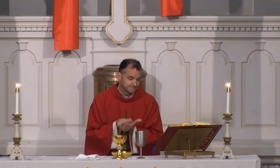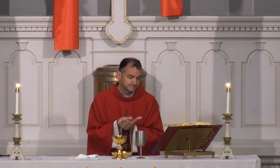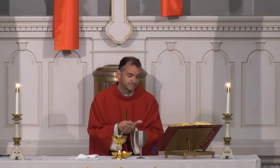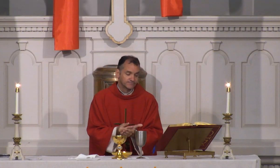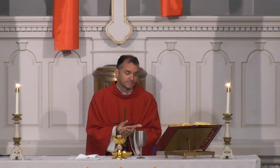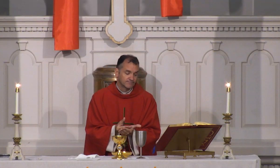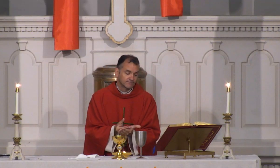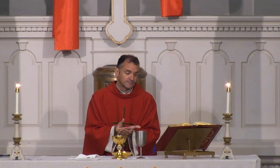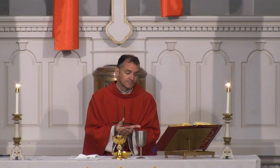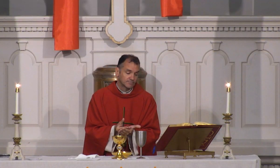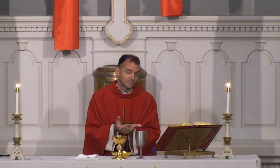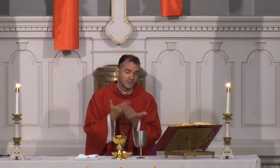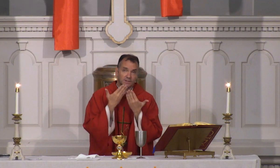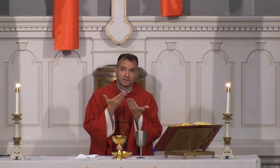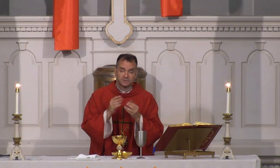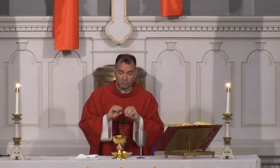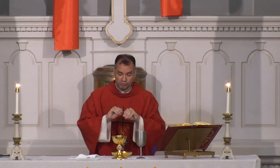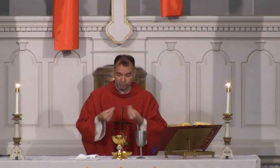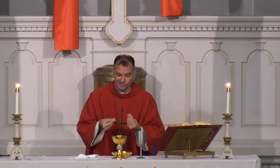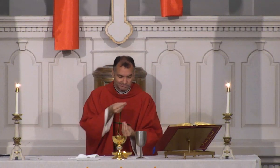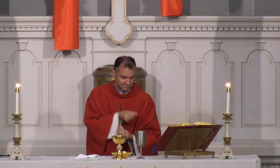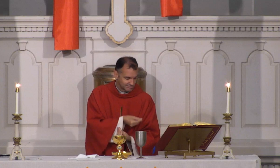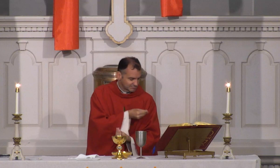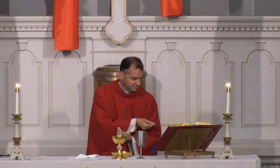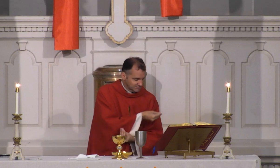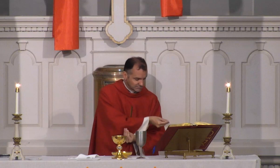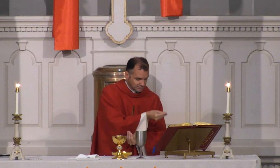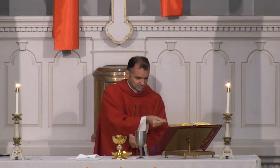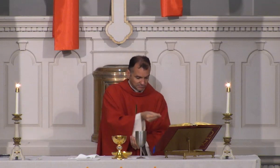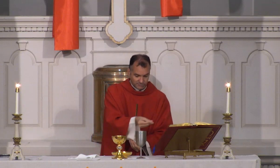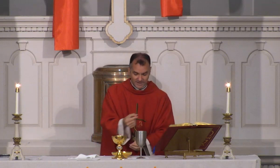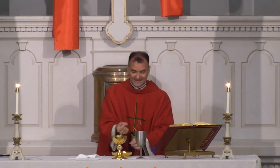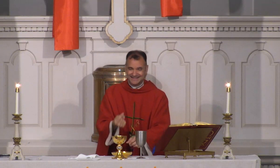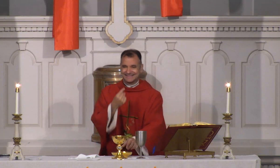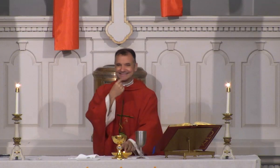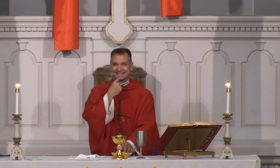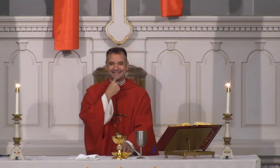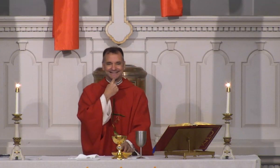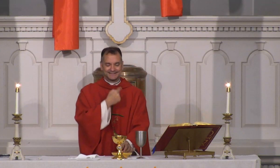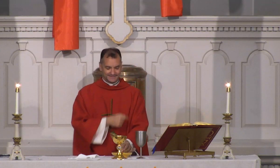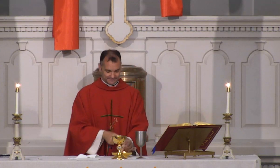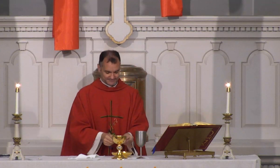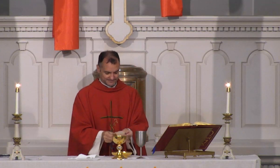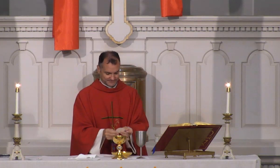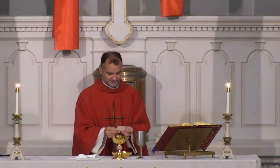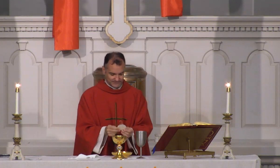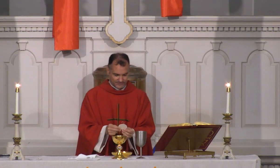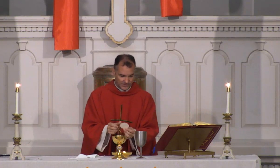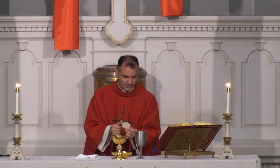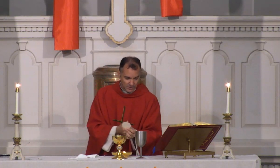took bread and, giving thanks, broke it and gave it to his disciples, saying,